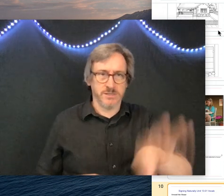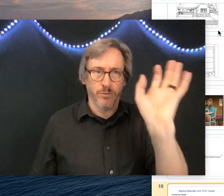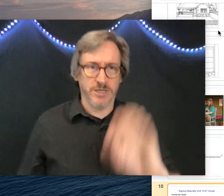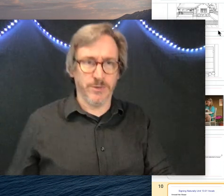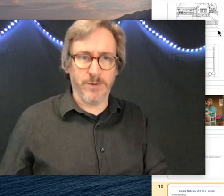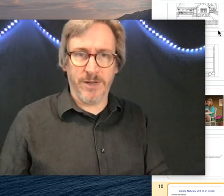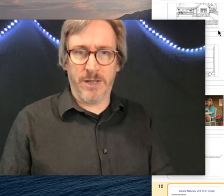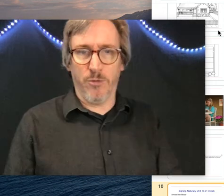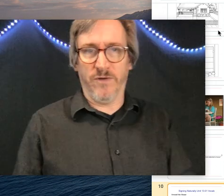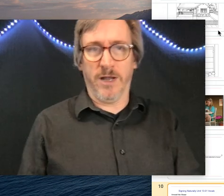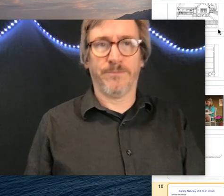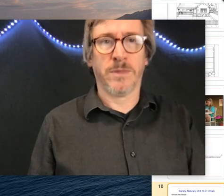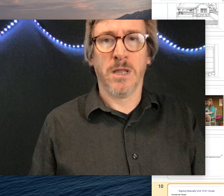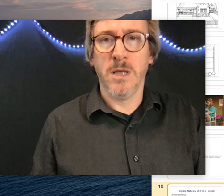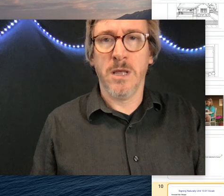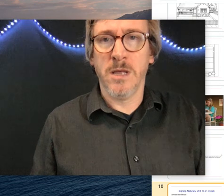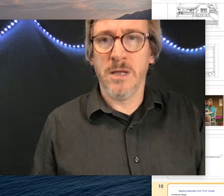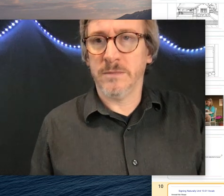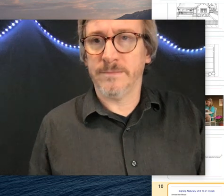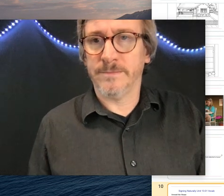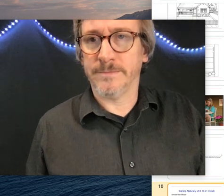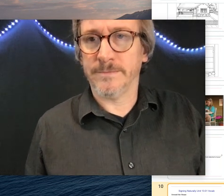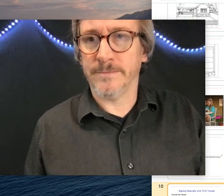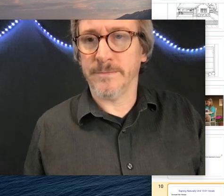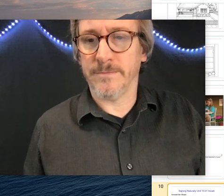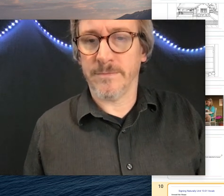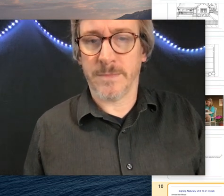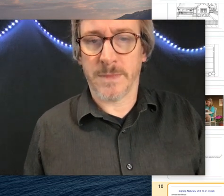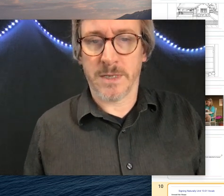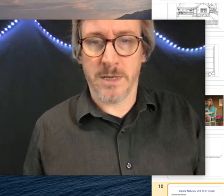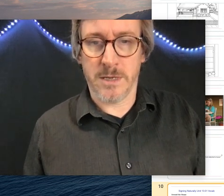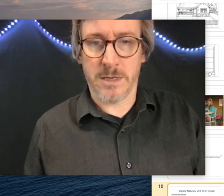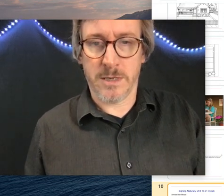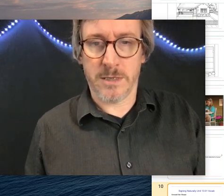and run ones. We do it and we move on.